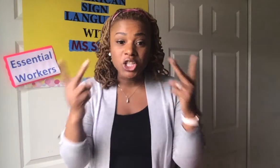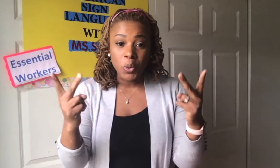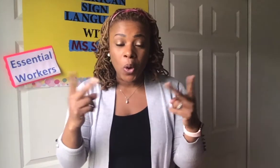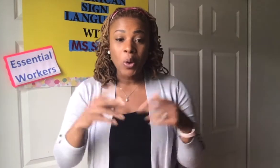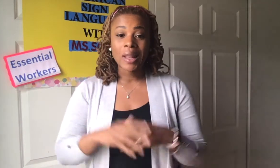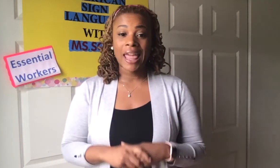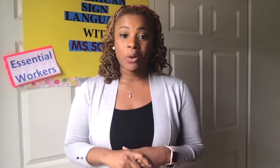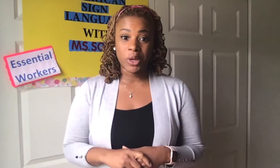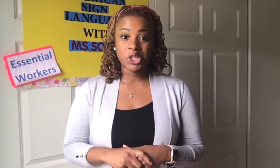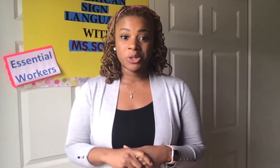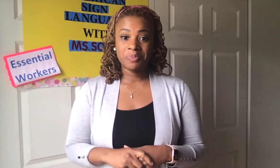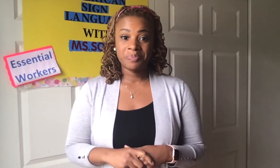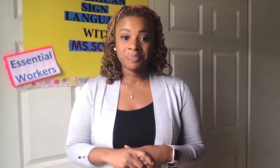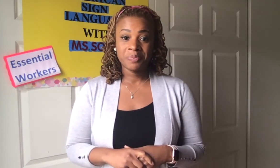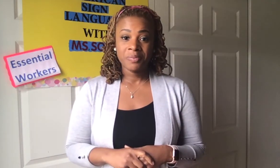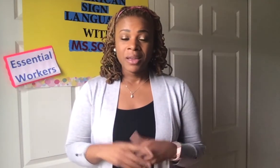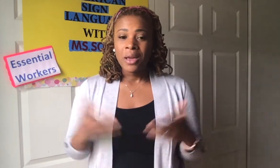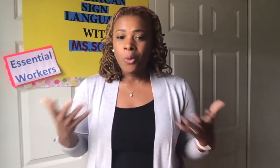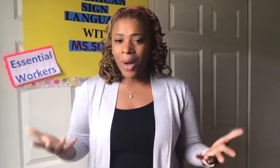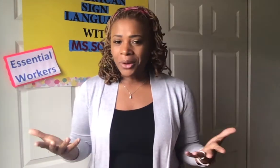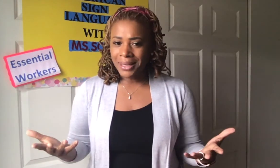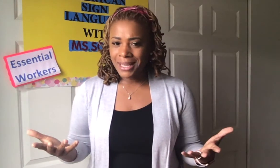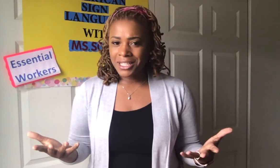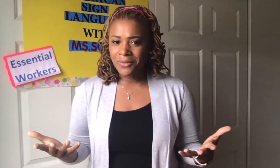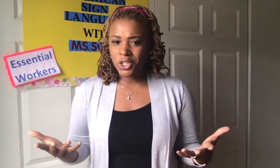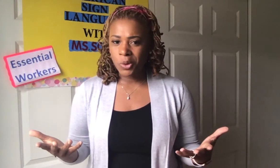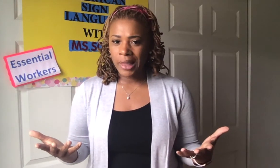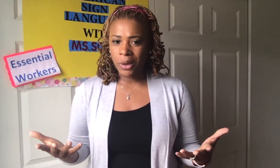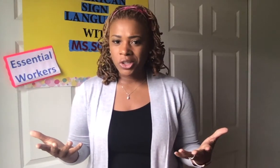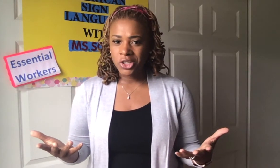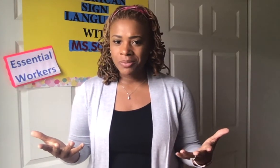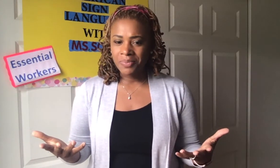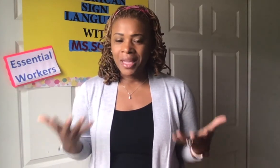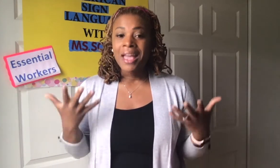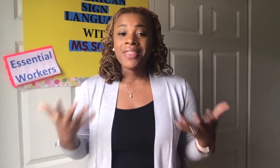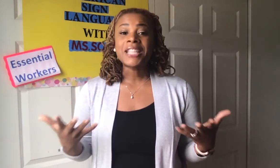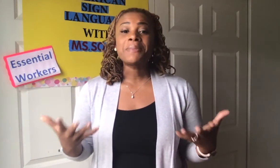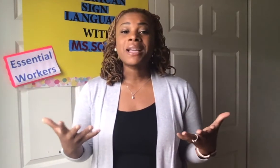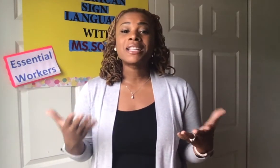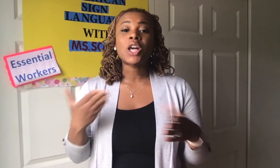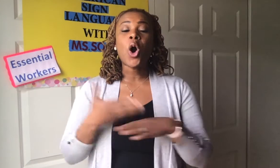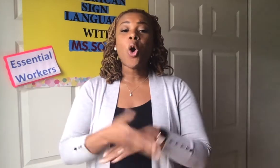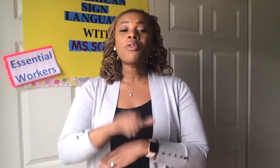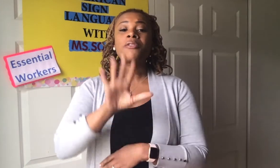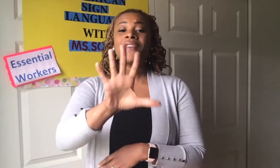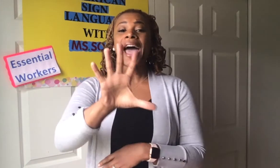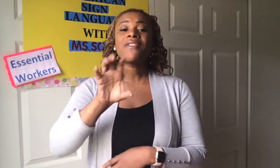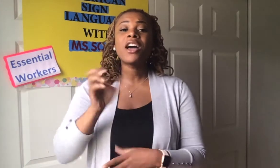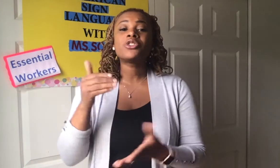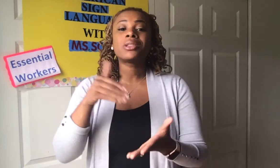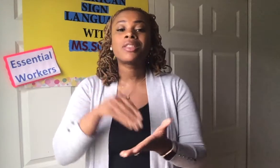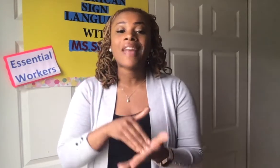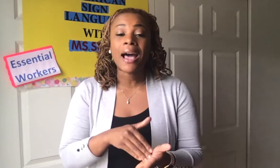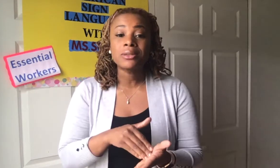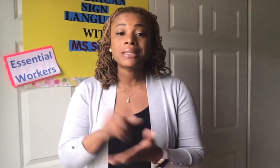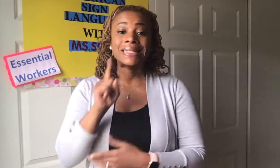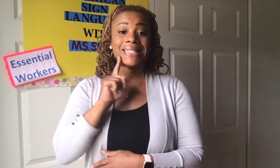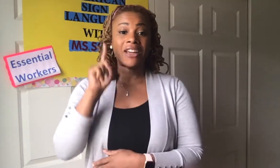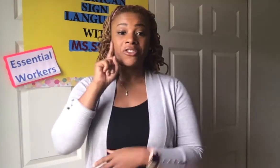visual language. Why do I say it's a visual language? That's because over 500,000 deaf